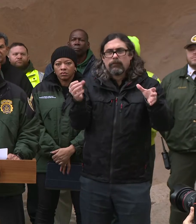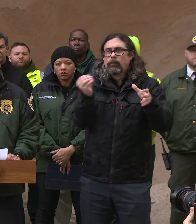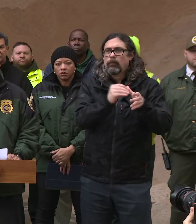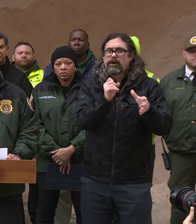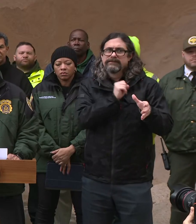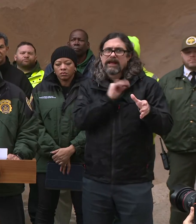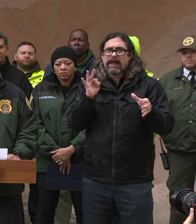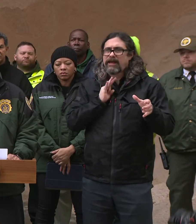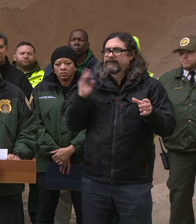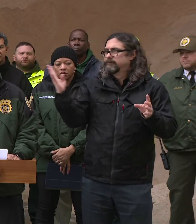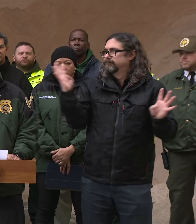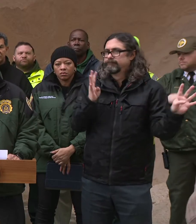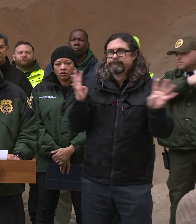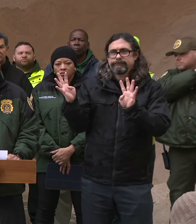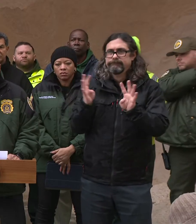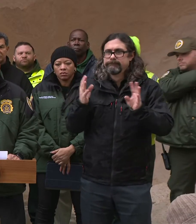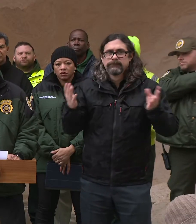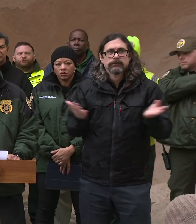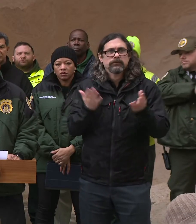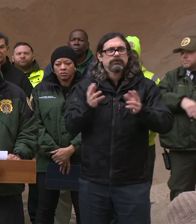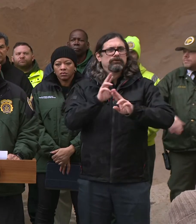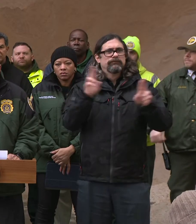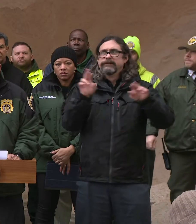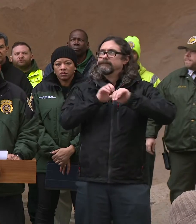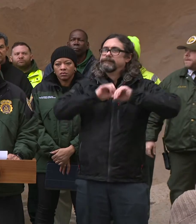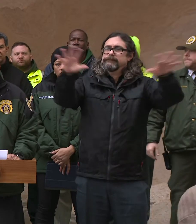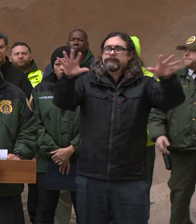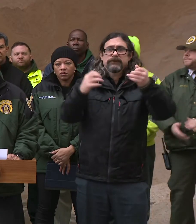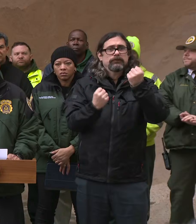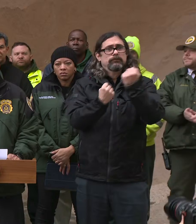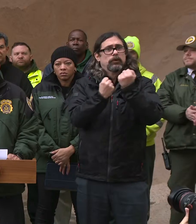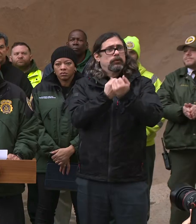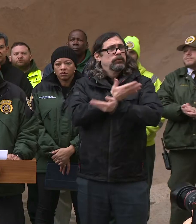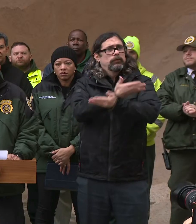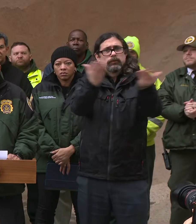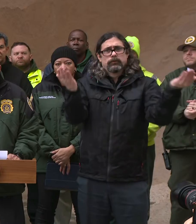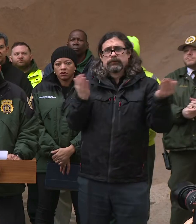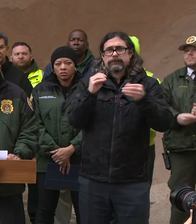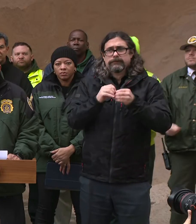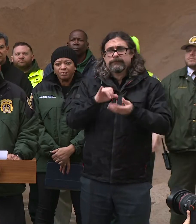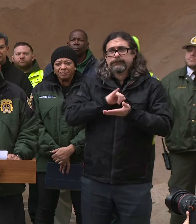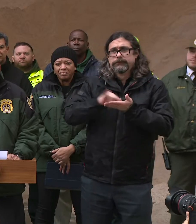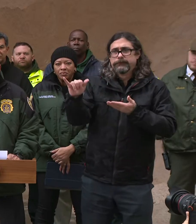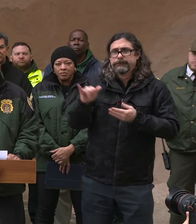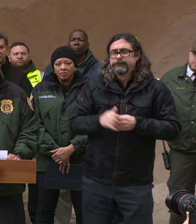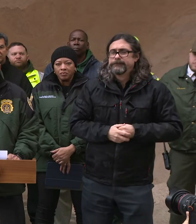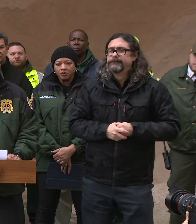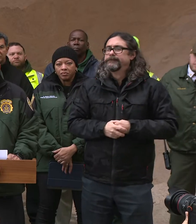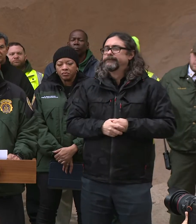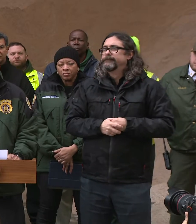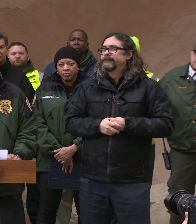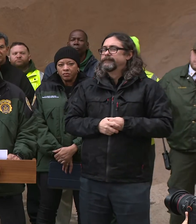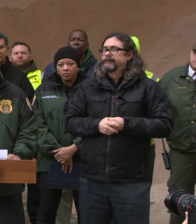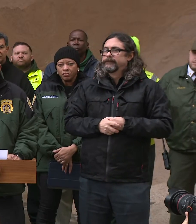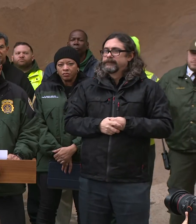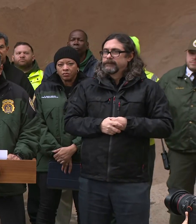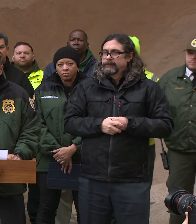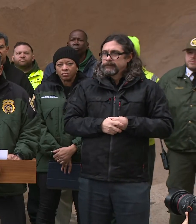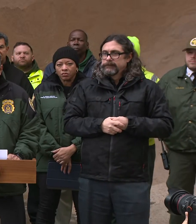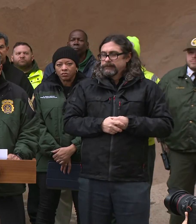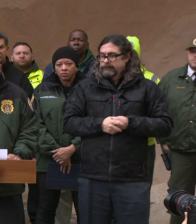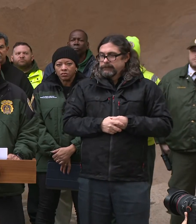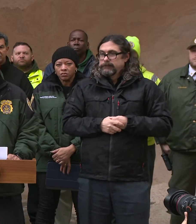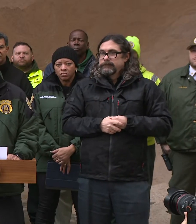26-year career with New York's Strongest. That's the number one thing I want New Yorkers to know. If you made a bet that it doesn't snow in New York